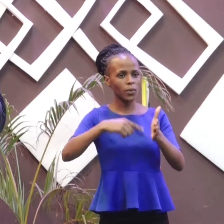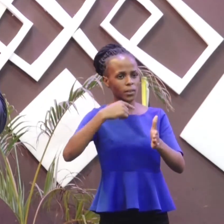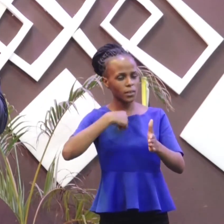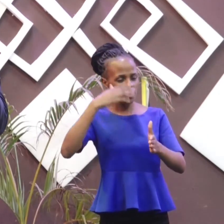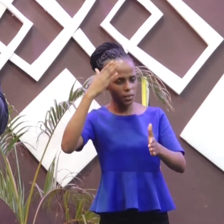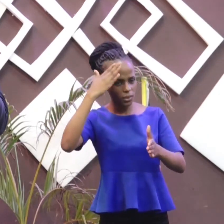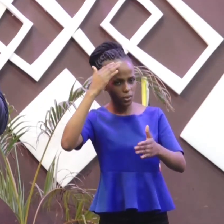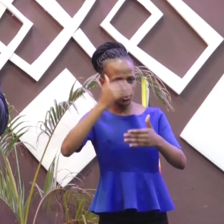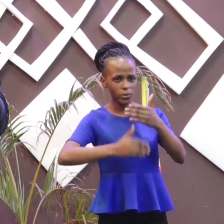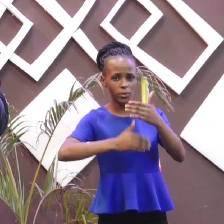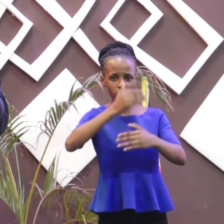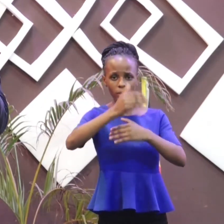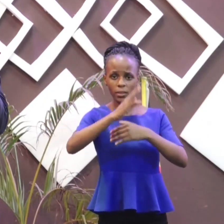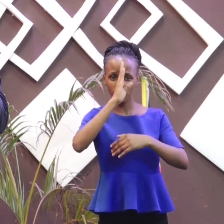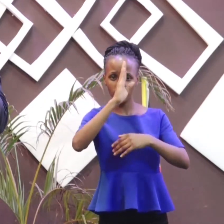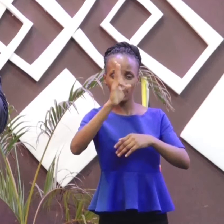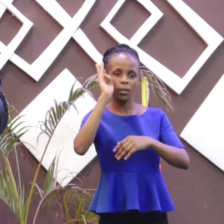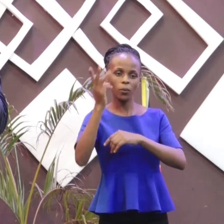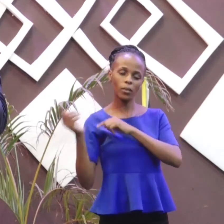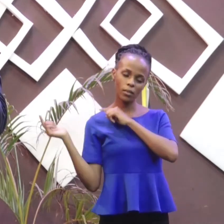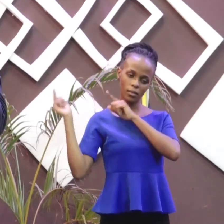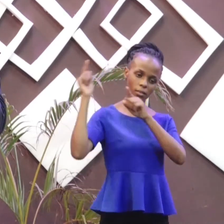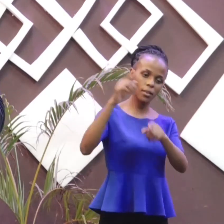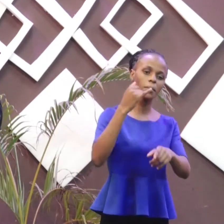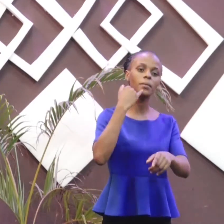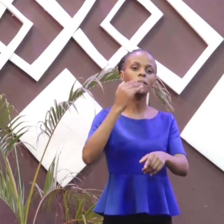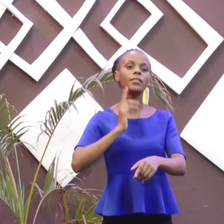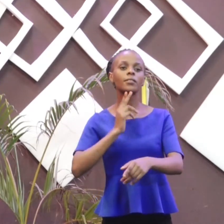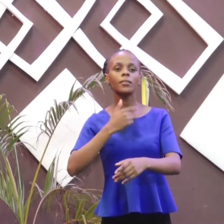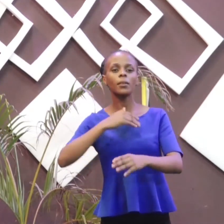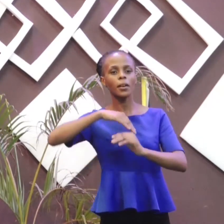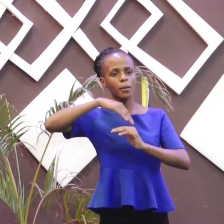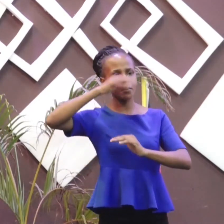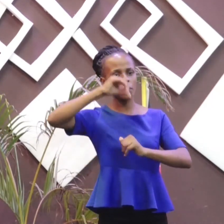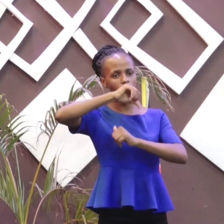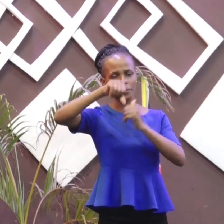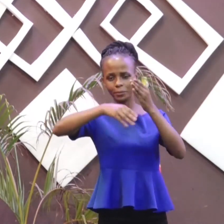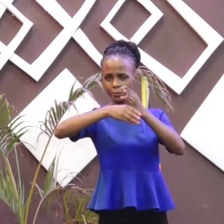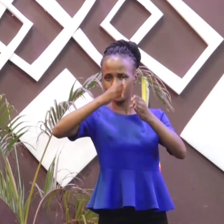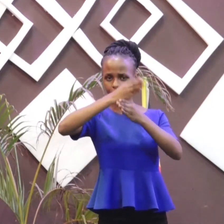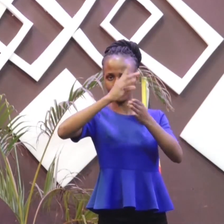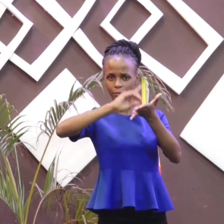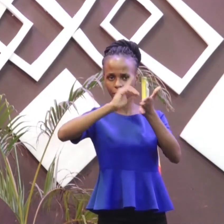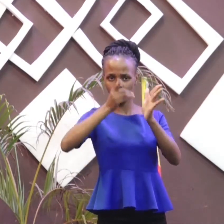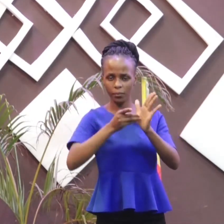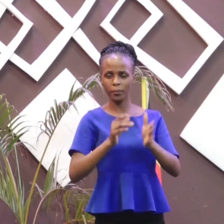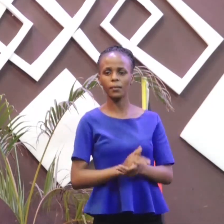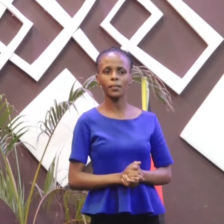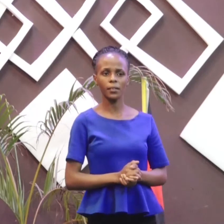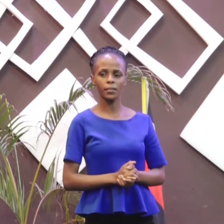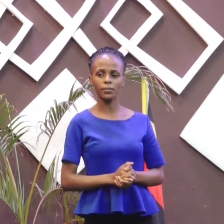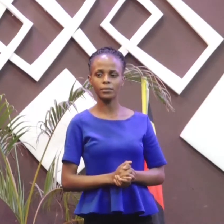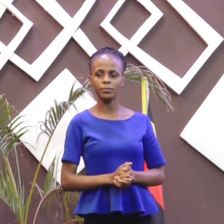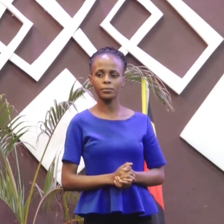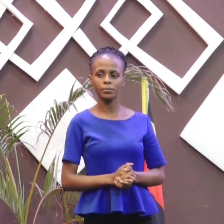jja abakakiiko bajja kujja okwongera okutuwa update. And I know next Sunday we shall have the committee members to come and give us